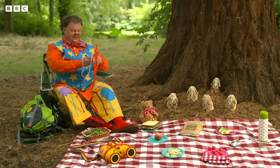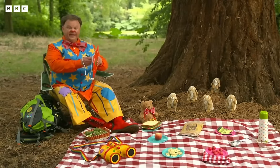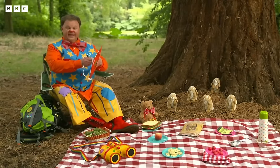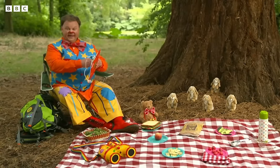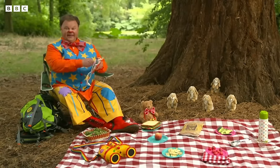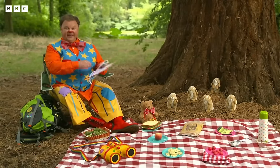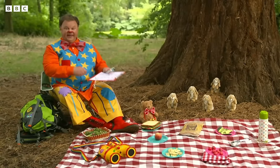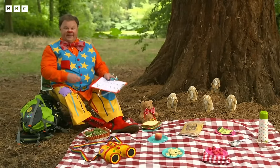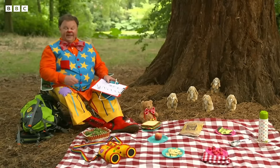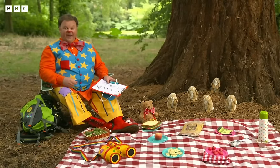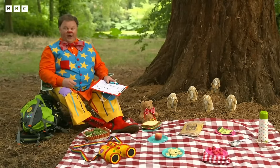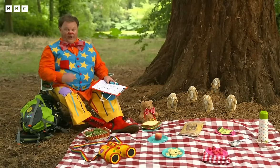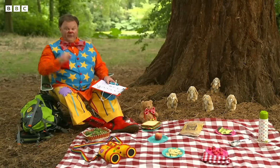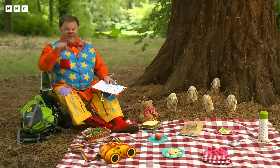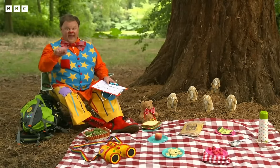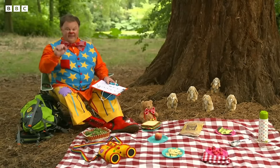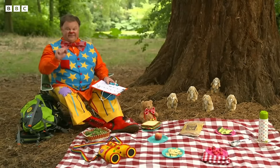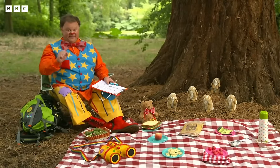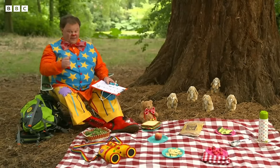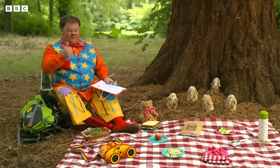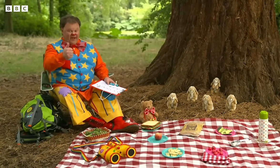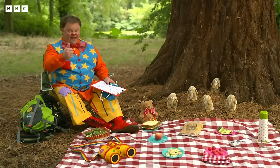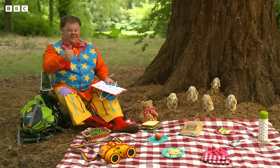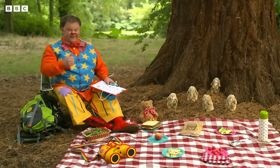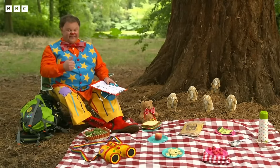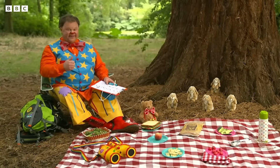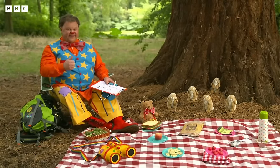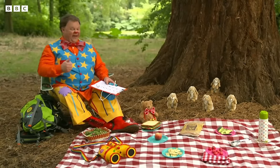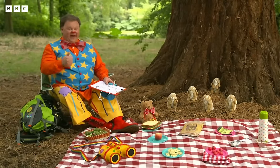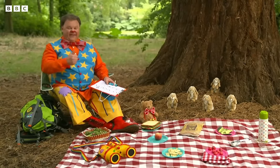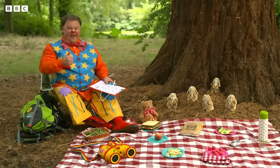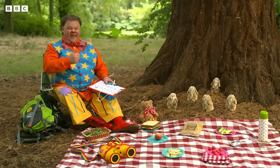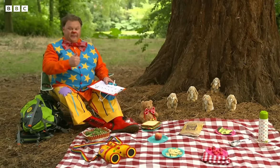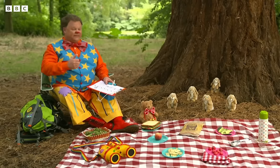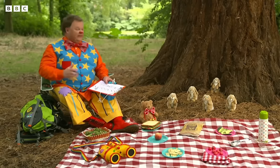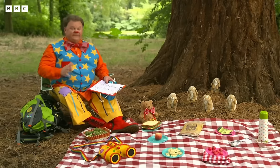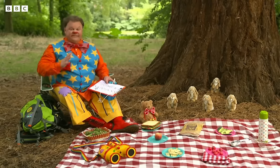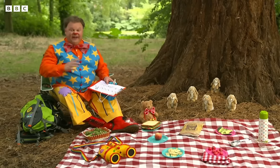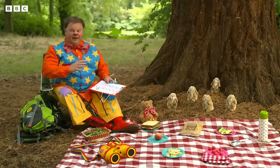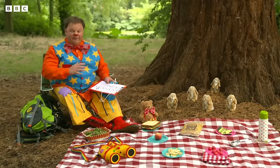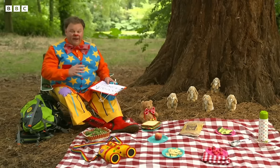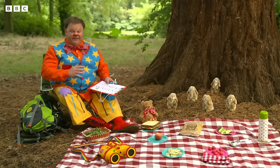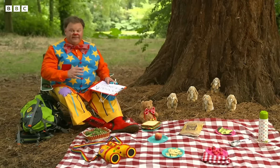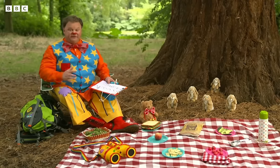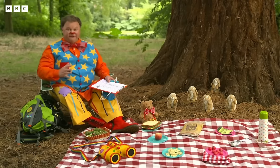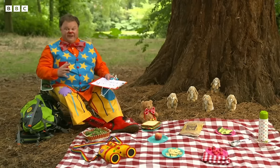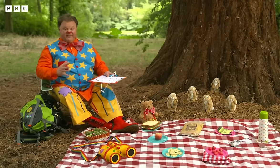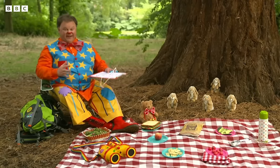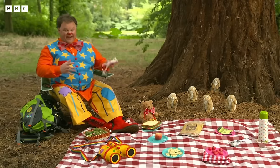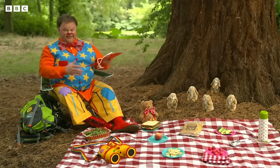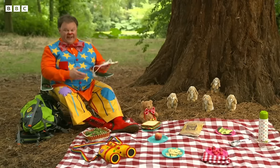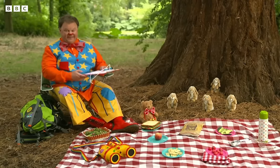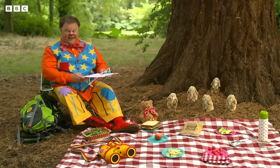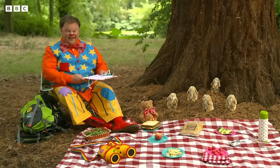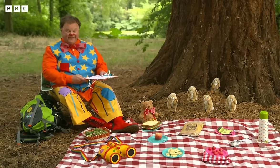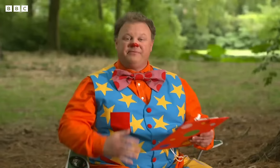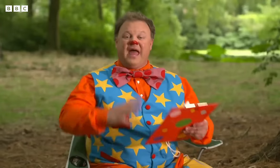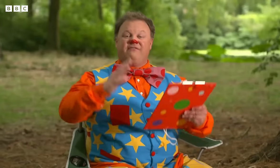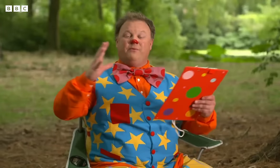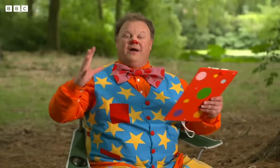salad, Mr. Tumble. Oh, yes, you're right. OK, to celebrate finishing our nature hunt, everyone